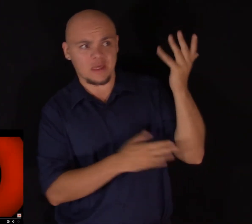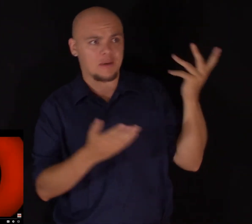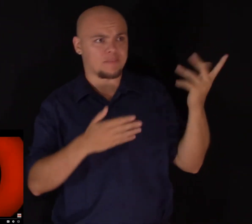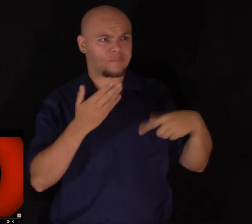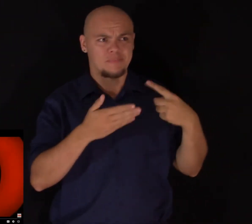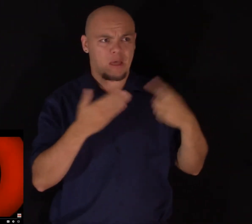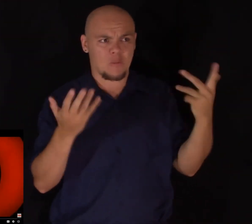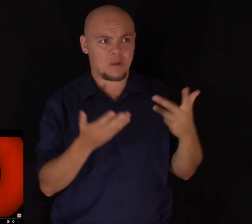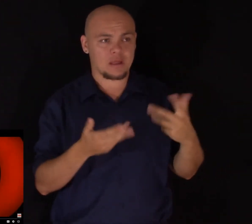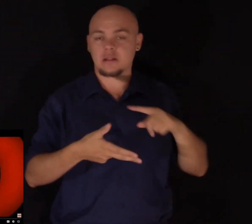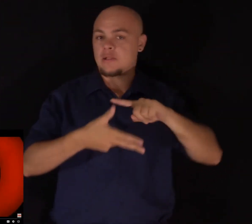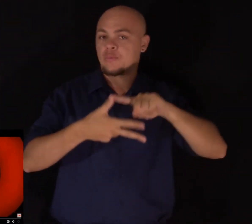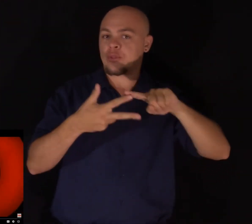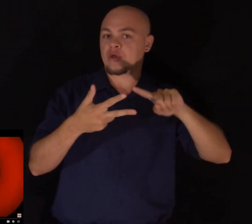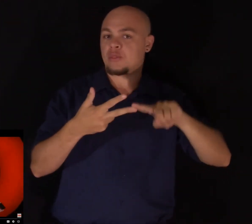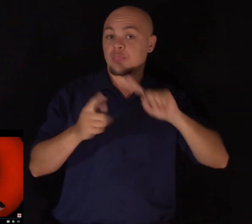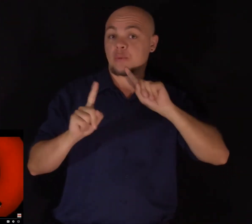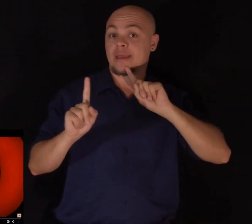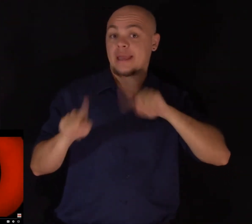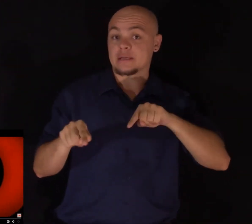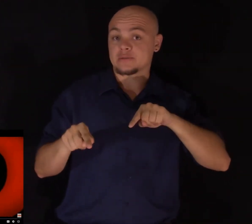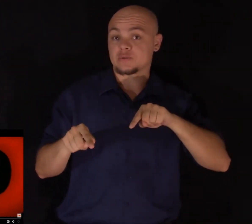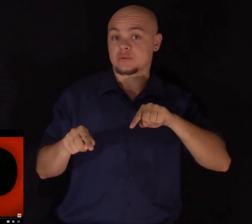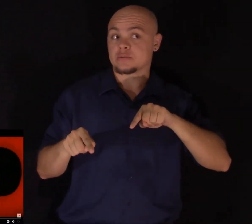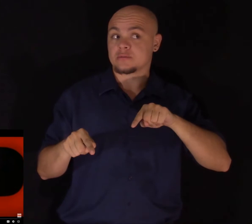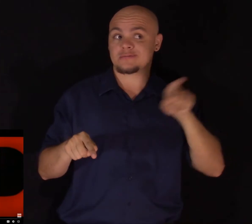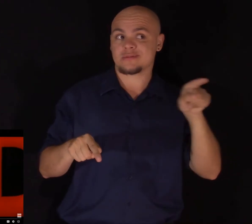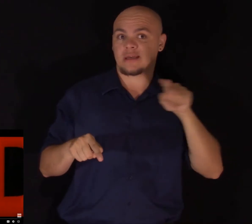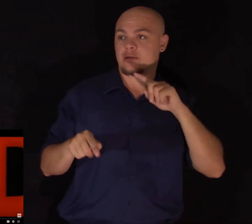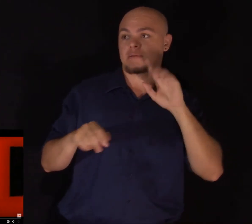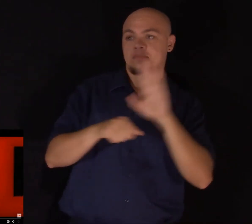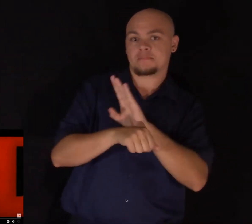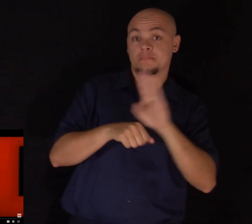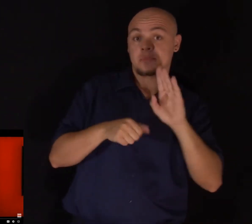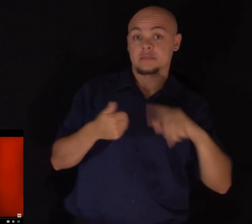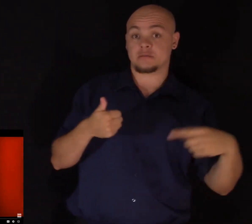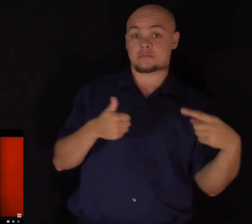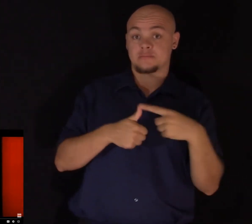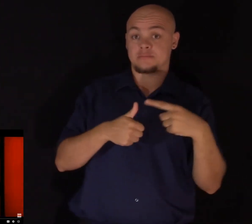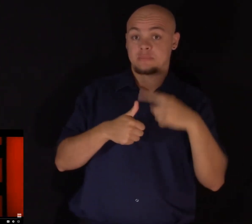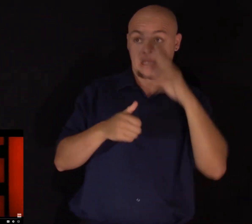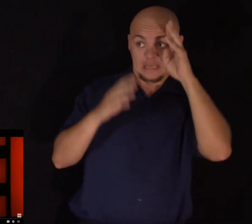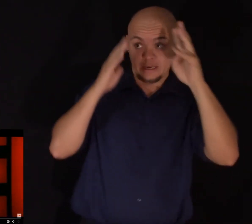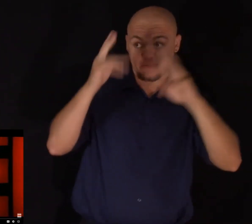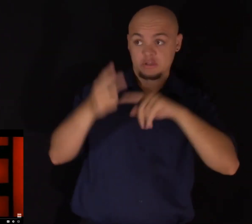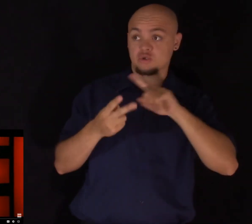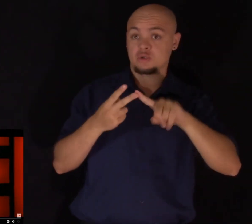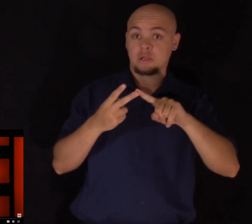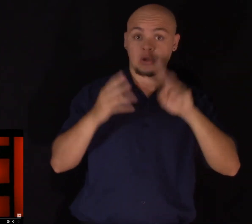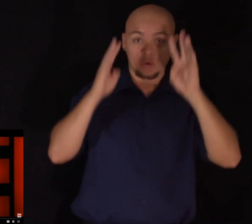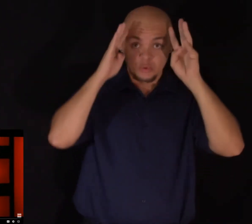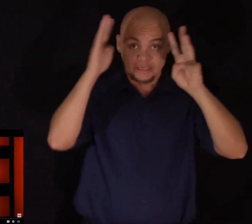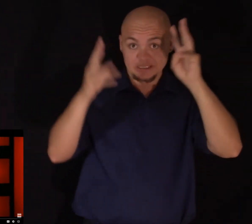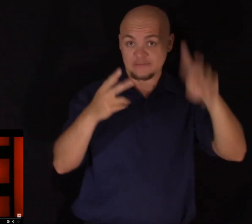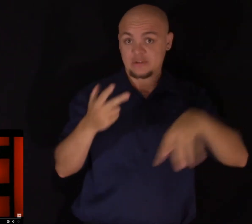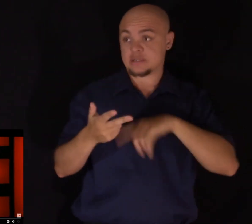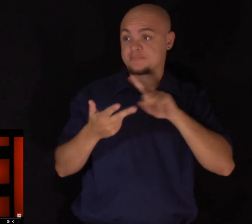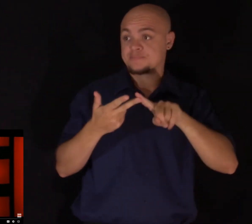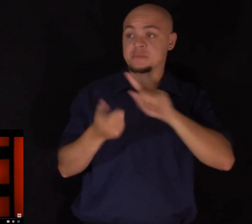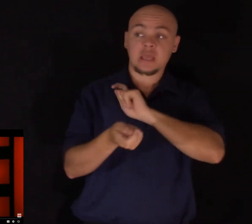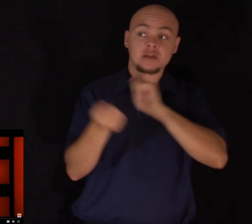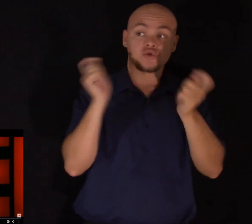There's three big answers. This is mostly, to be honest with you, from the business sector: innovation, creativity, and